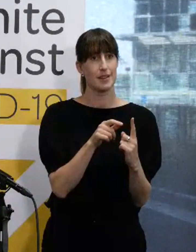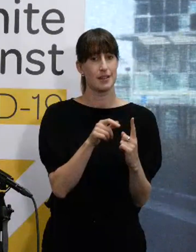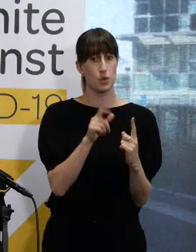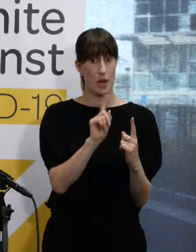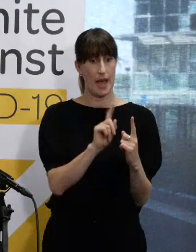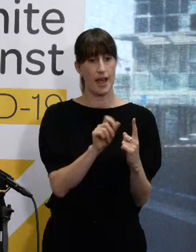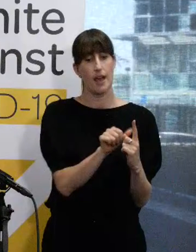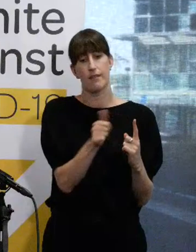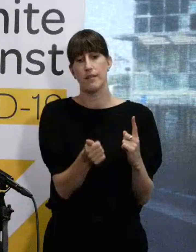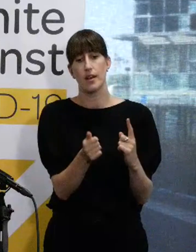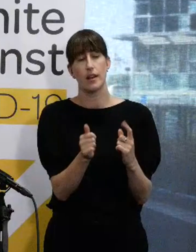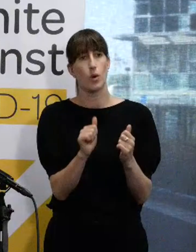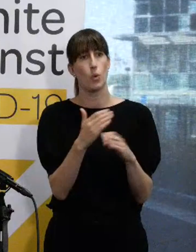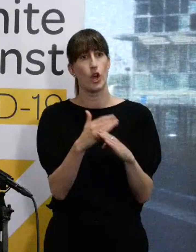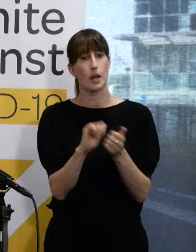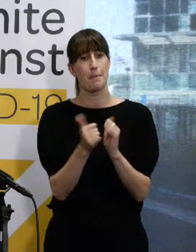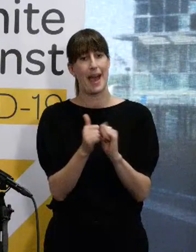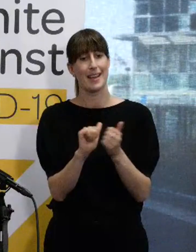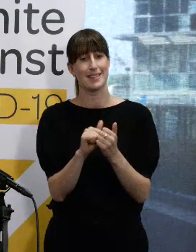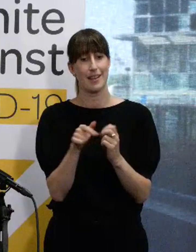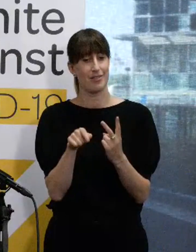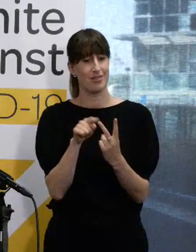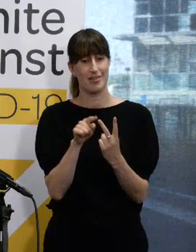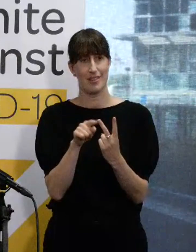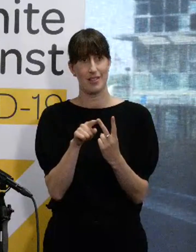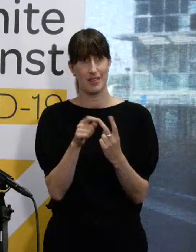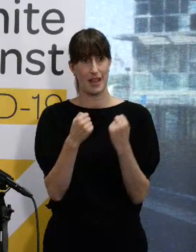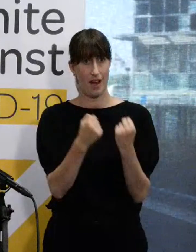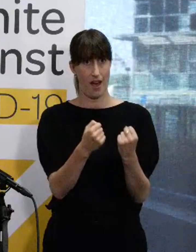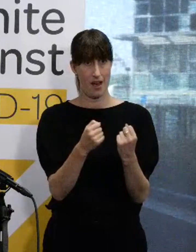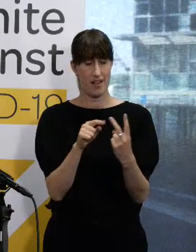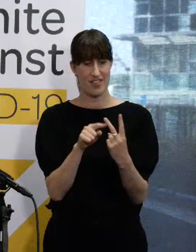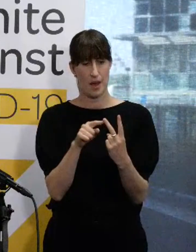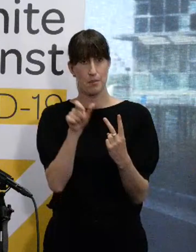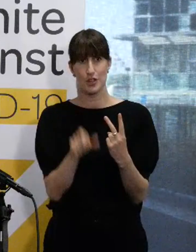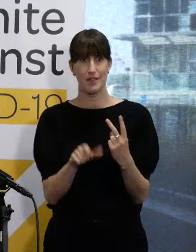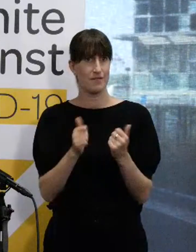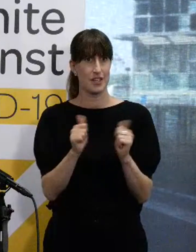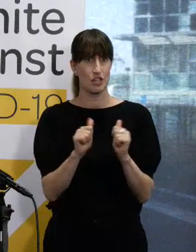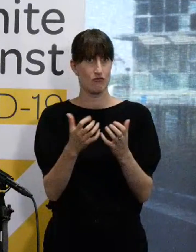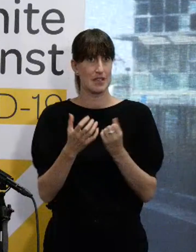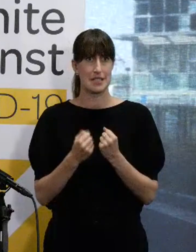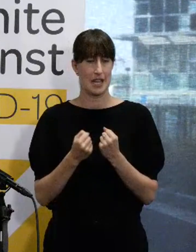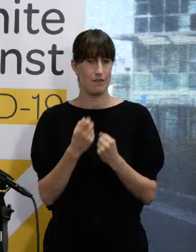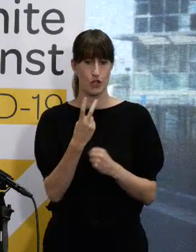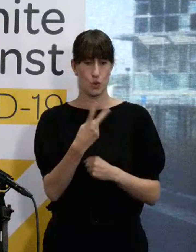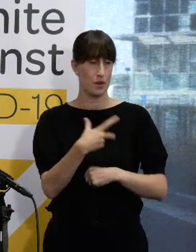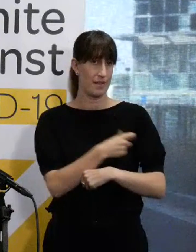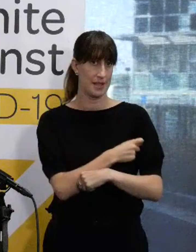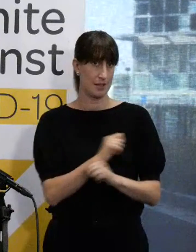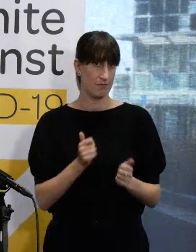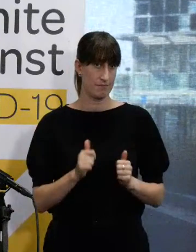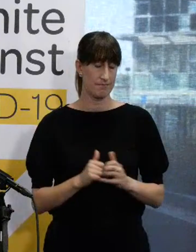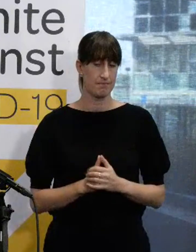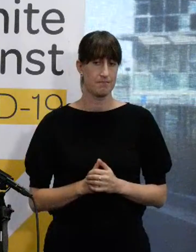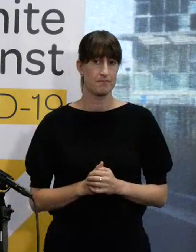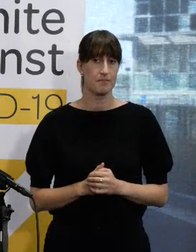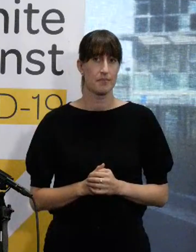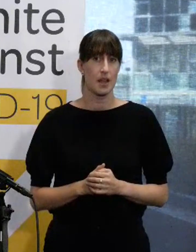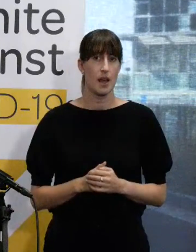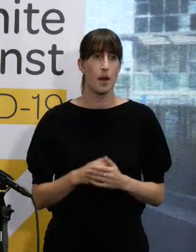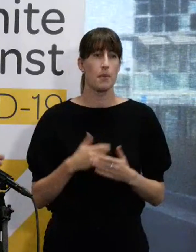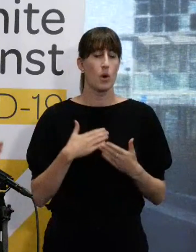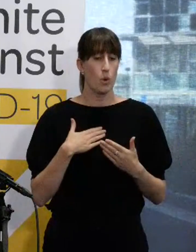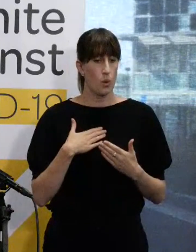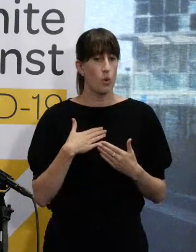I am pleased with the speed there, and the level of acceptance is very high. There was always discussion and agreement with